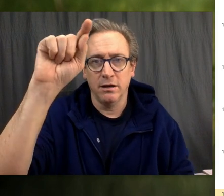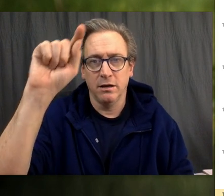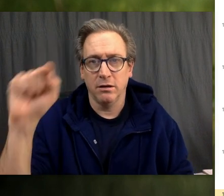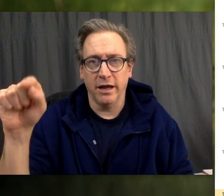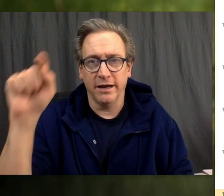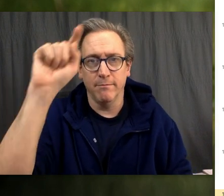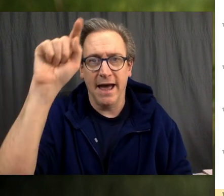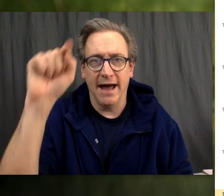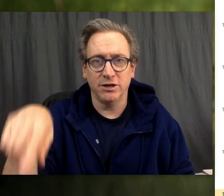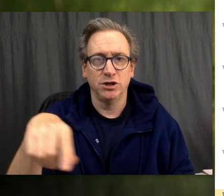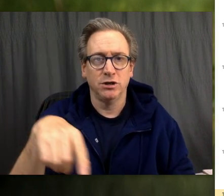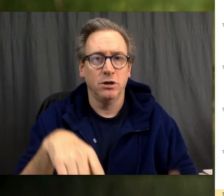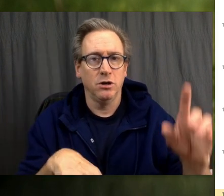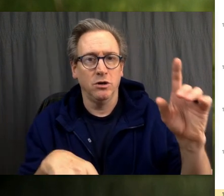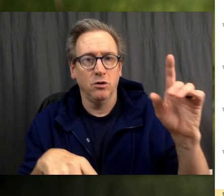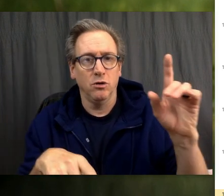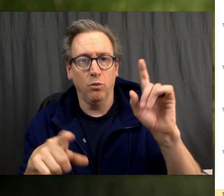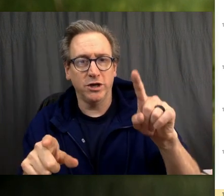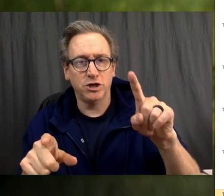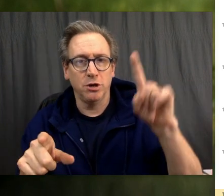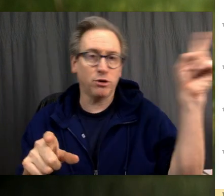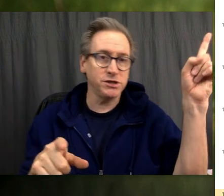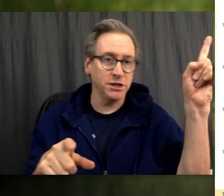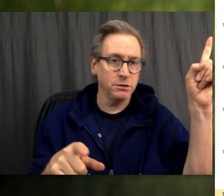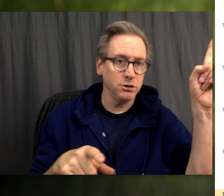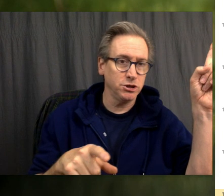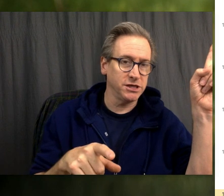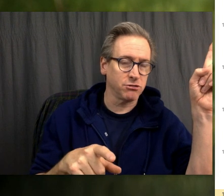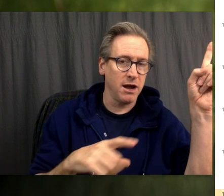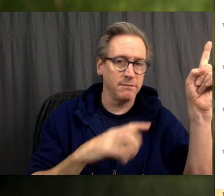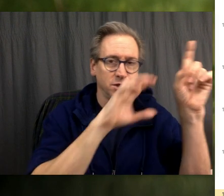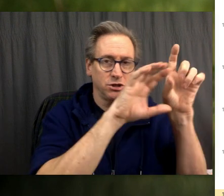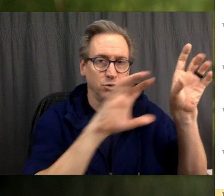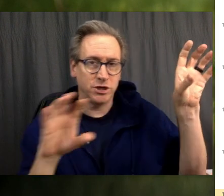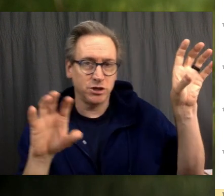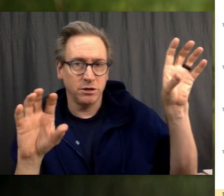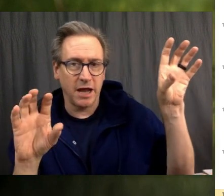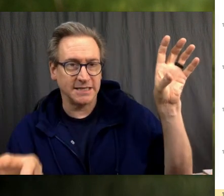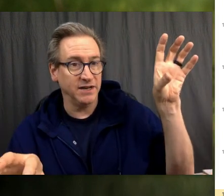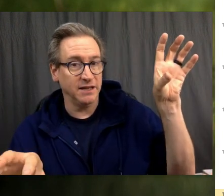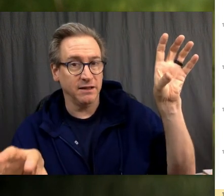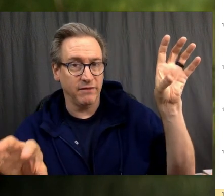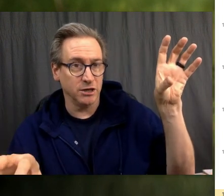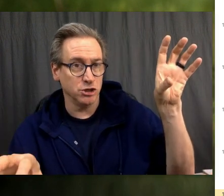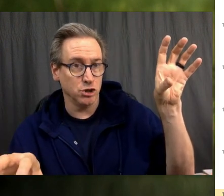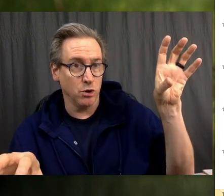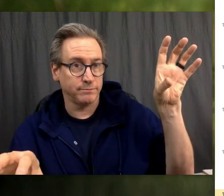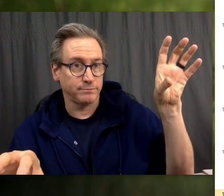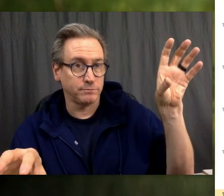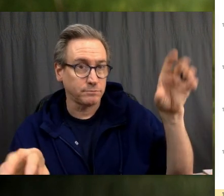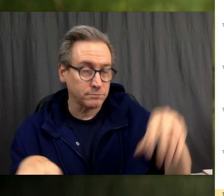and match which person she describes to which activity they